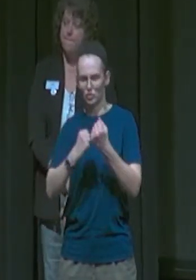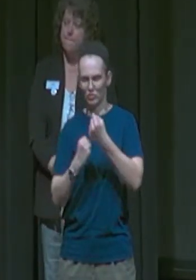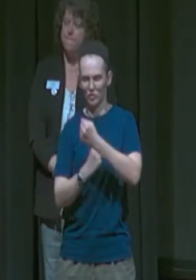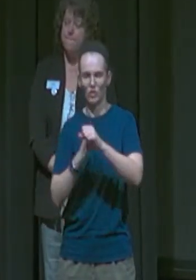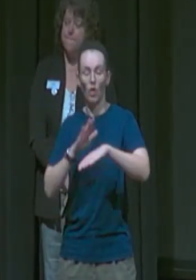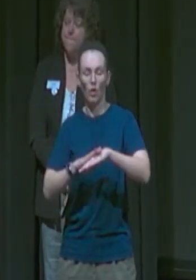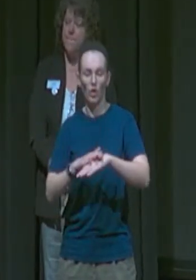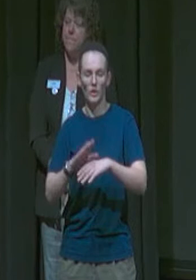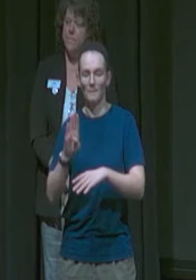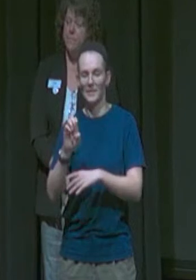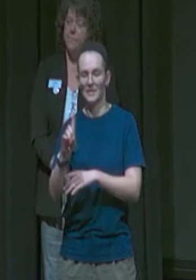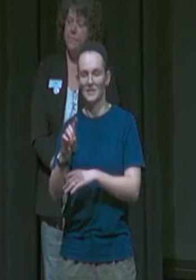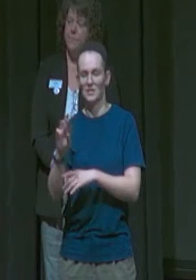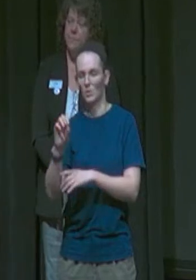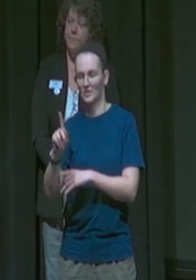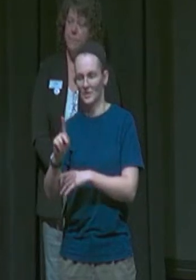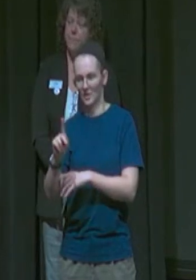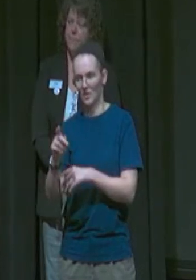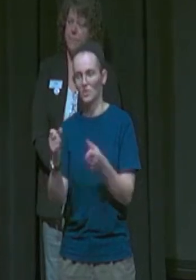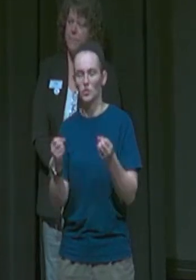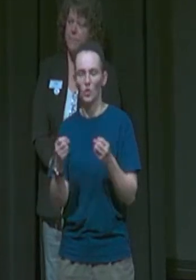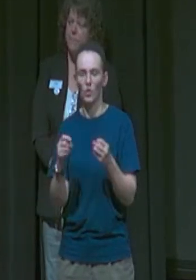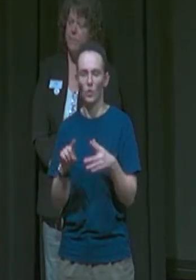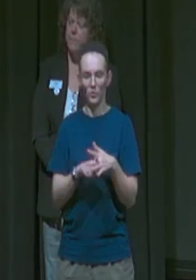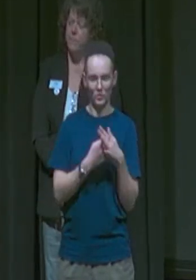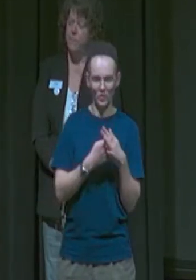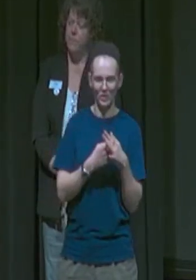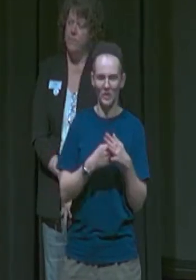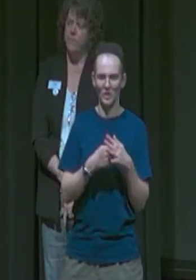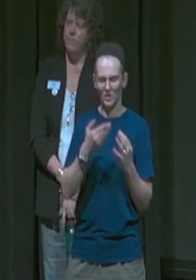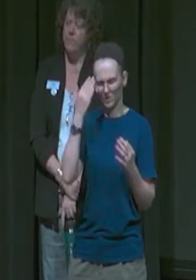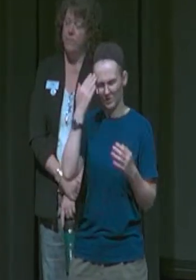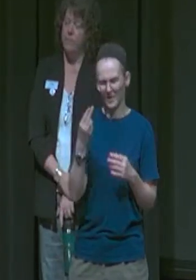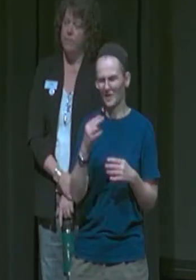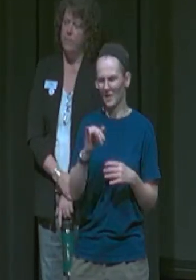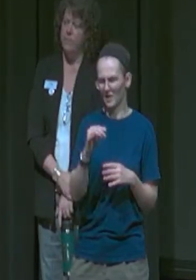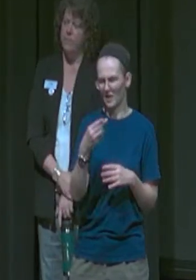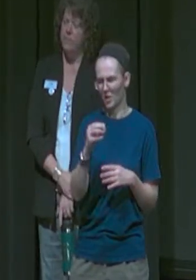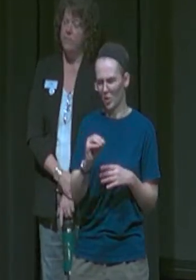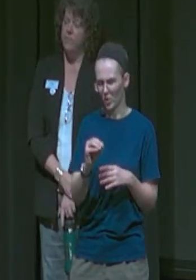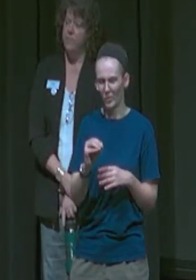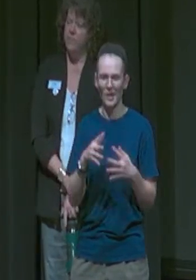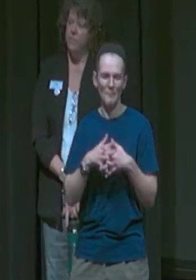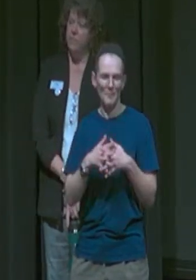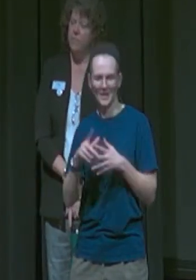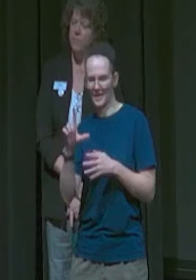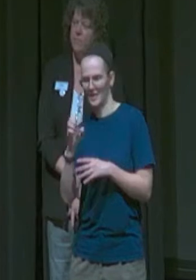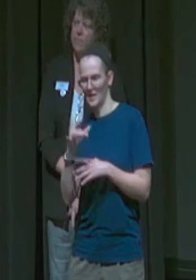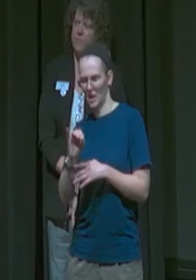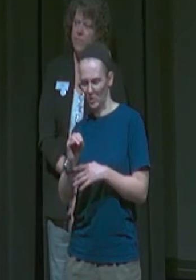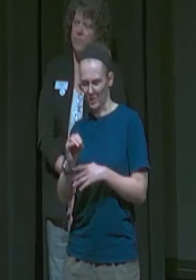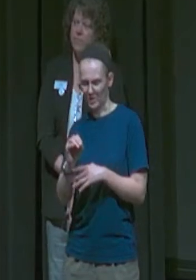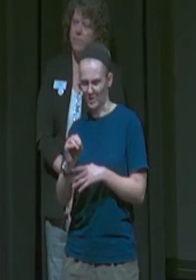bedrock. So from, if you think of the Hi-Ho or the American Legion,